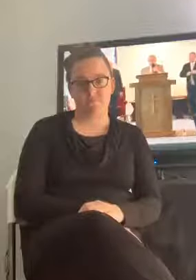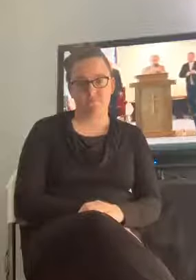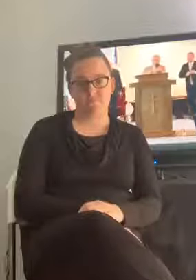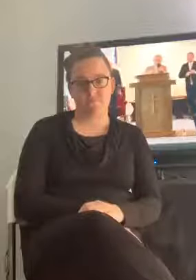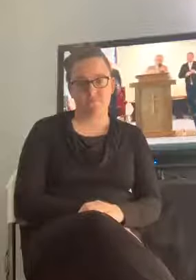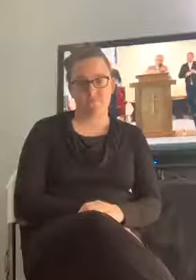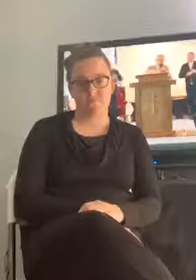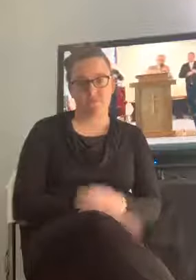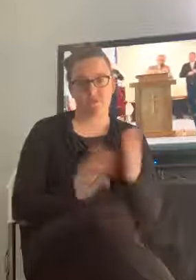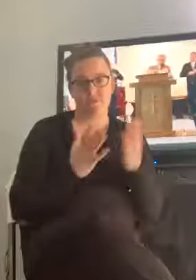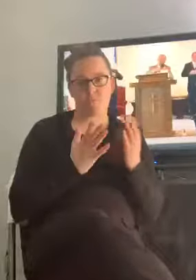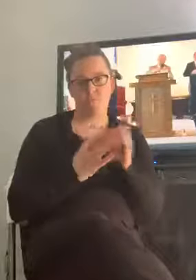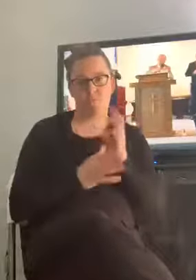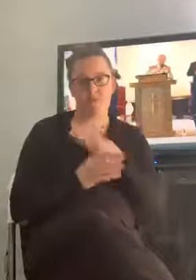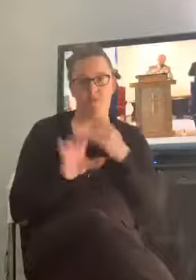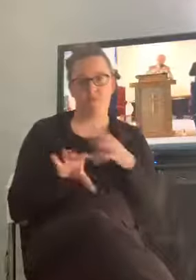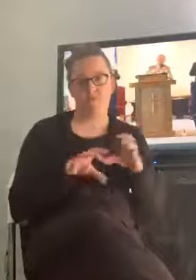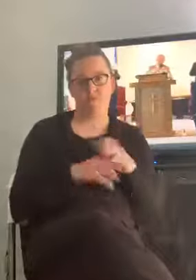What we do